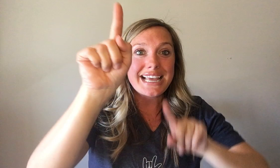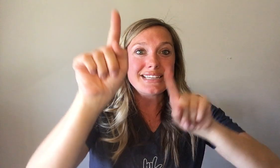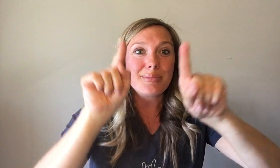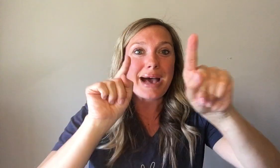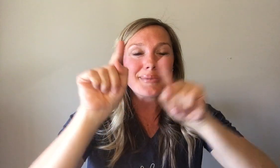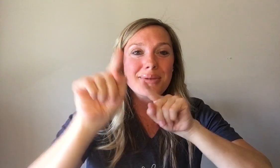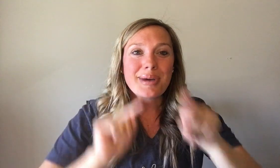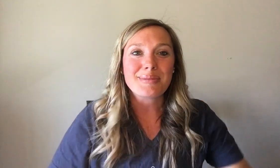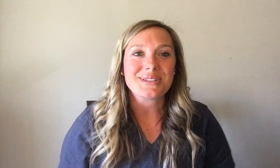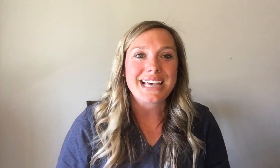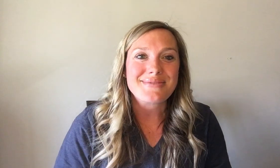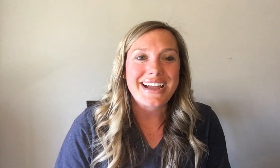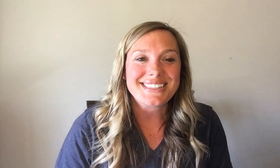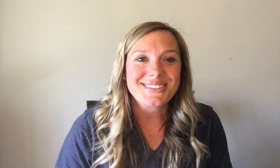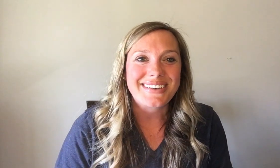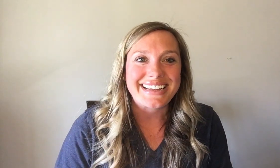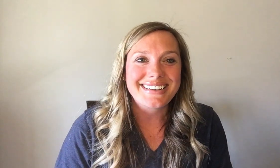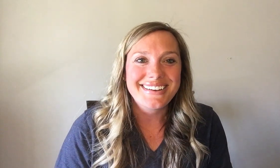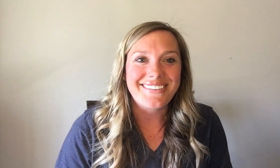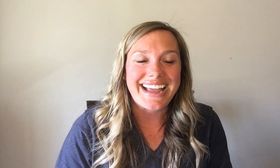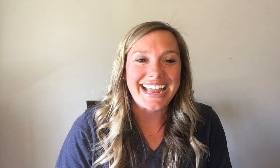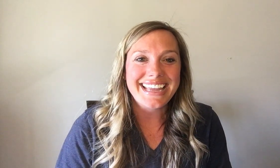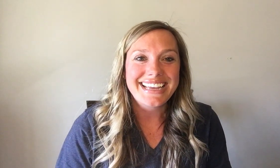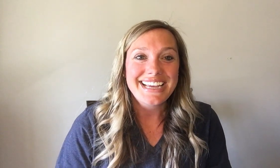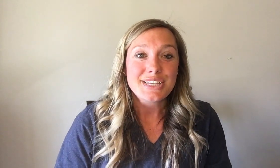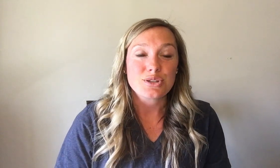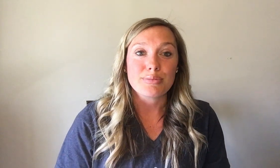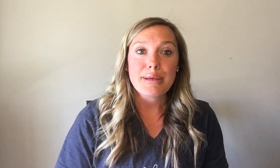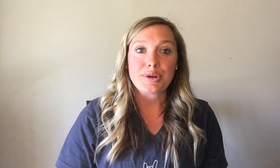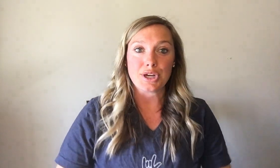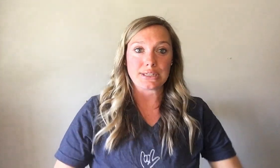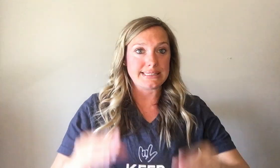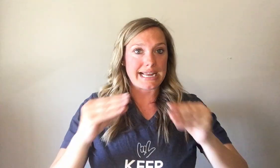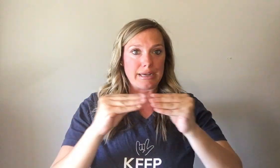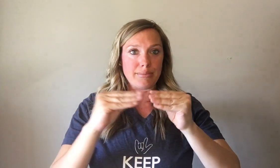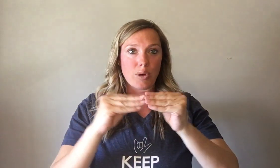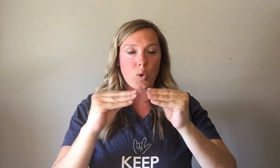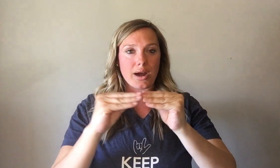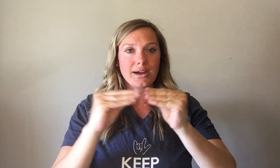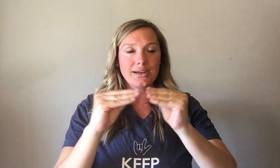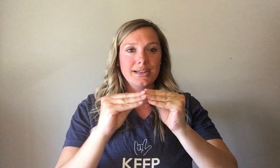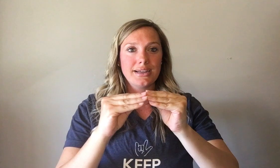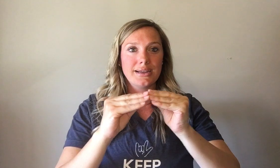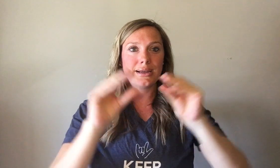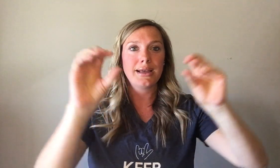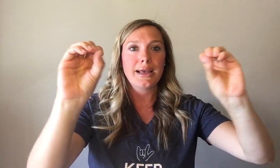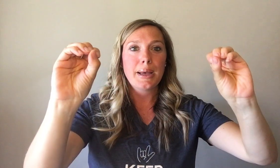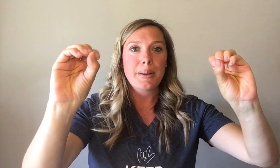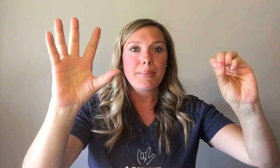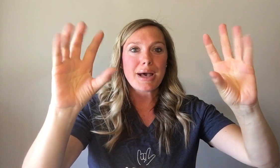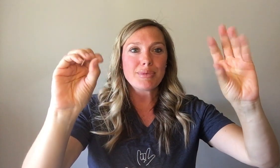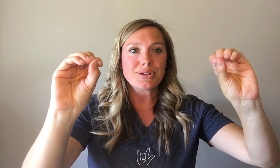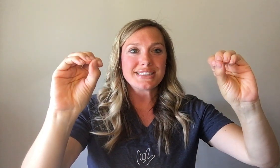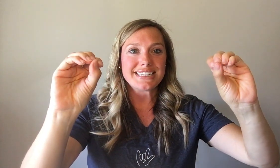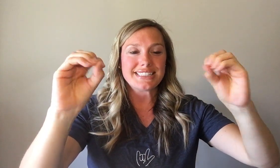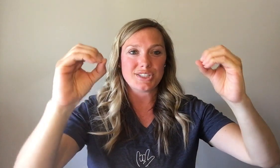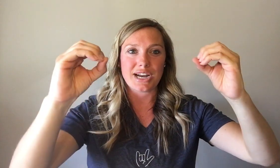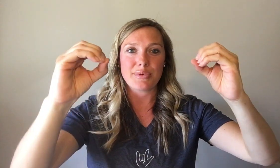to pop the bubbles on my screen, okay? So remember, you're gonna sign more bubbles. It's start with